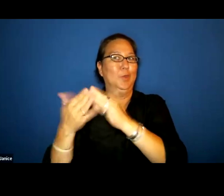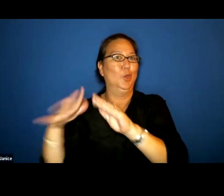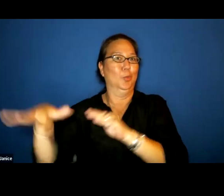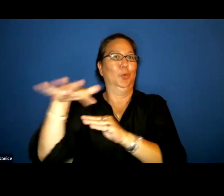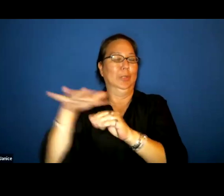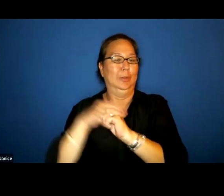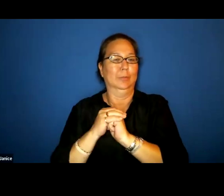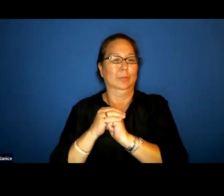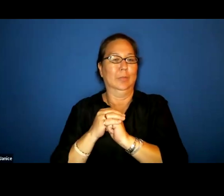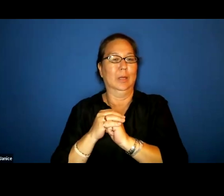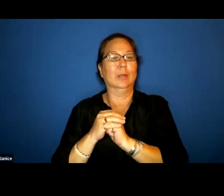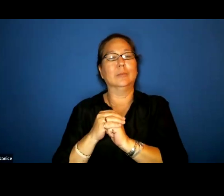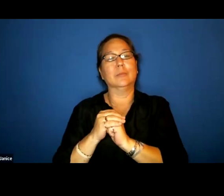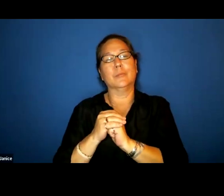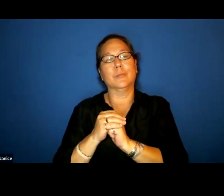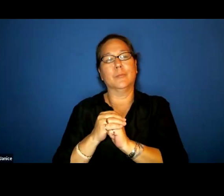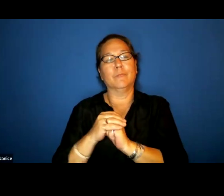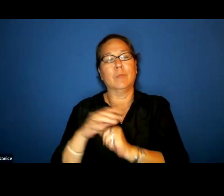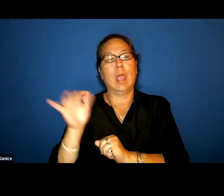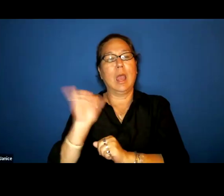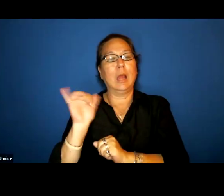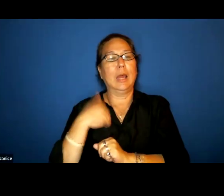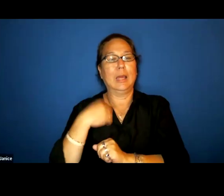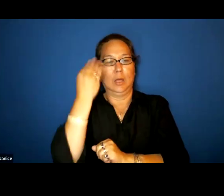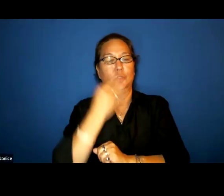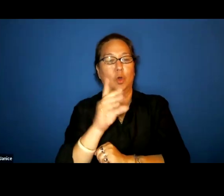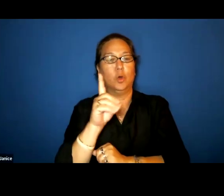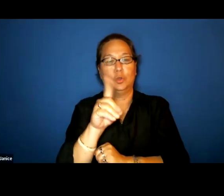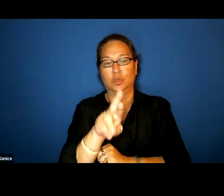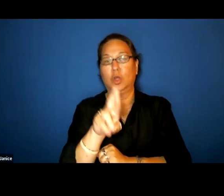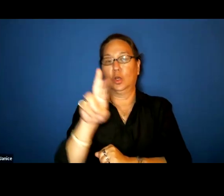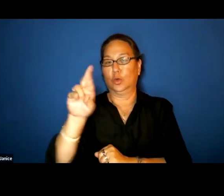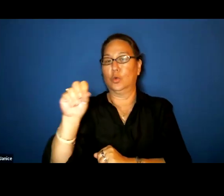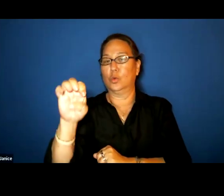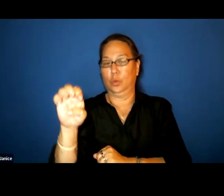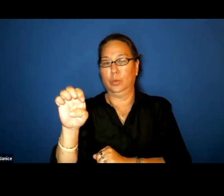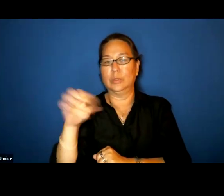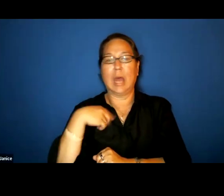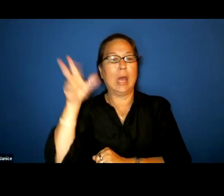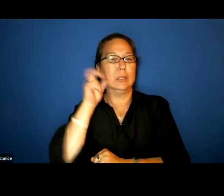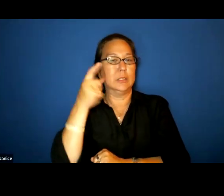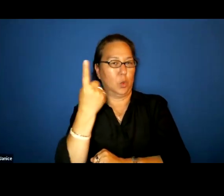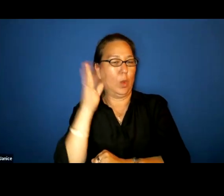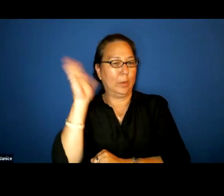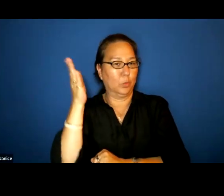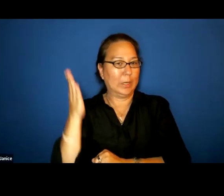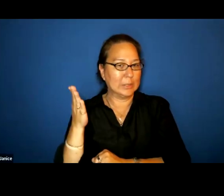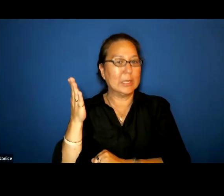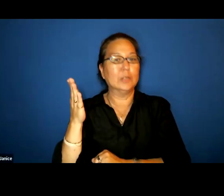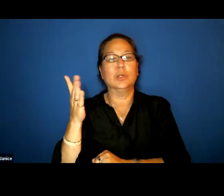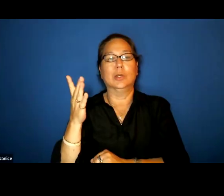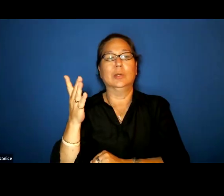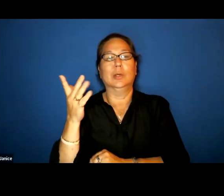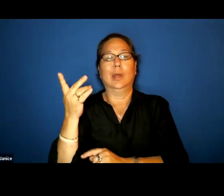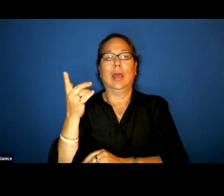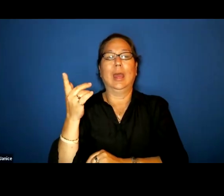Dr. Rose, I listened in on the presentation, one of the webinars yesterday, and listened to the presentation. So